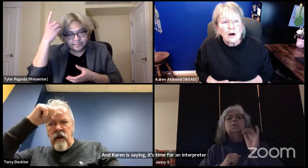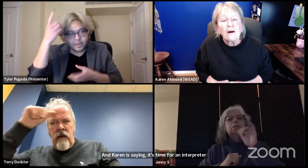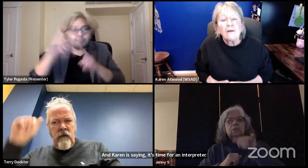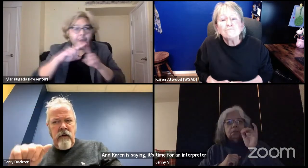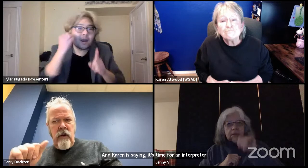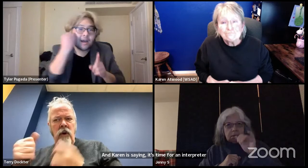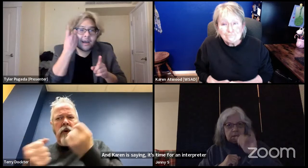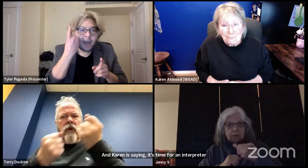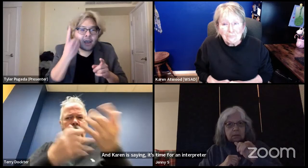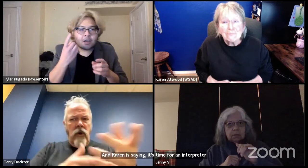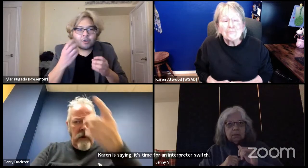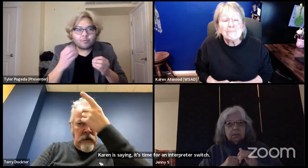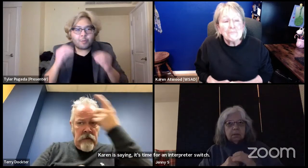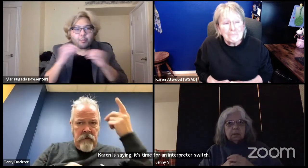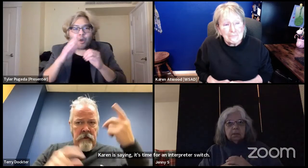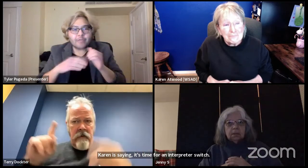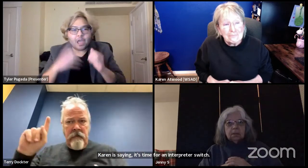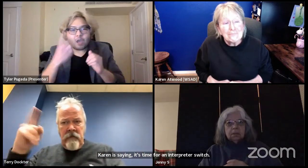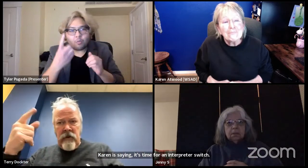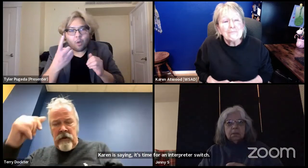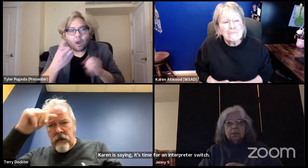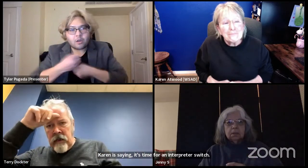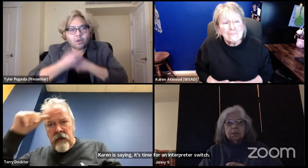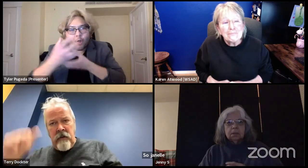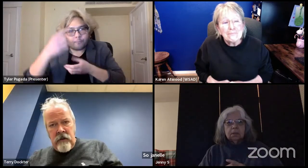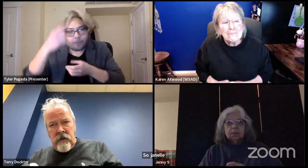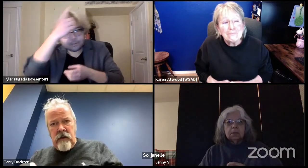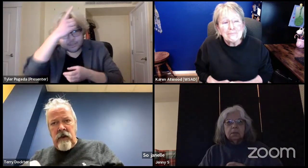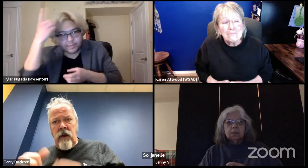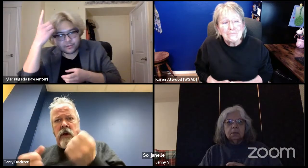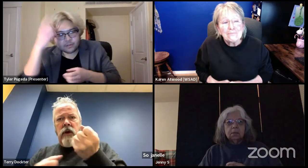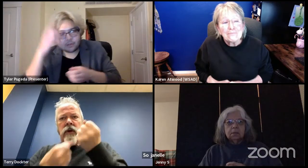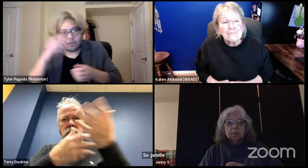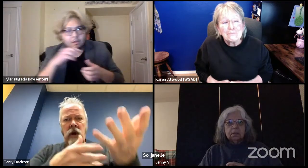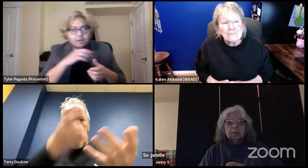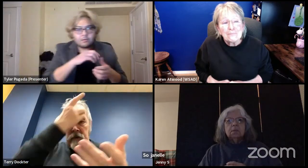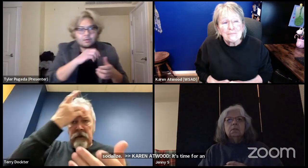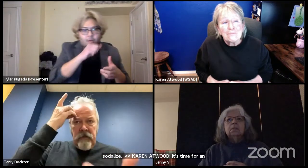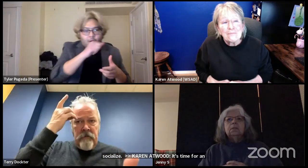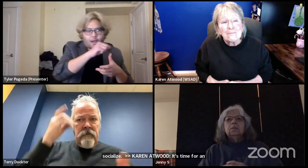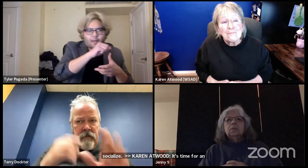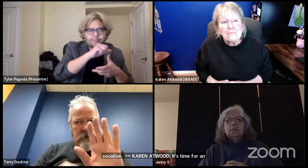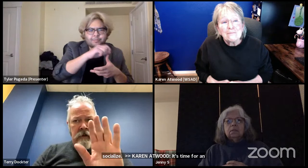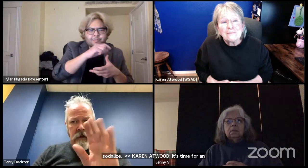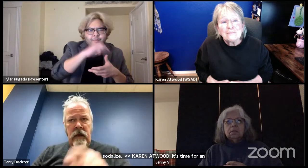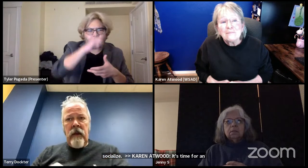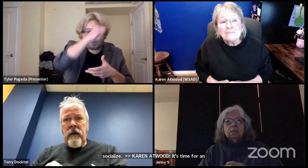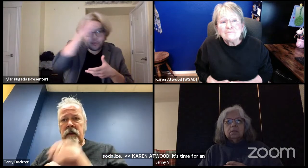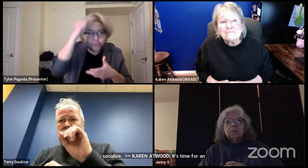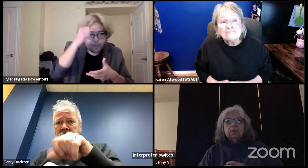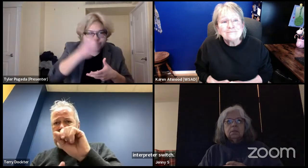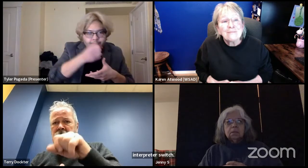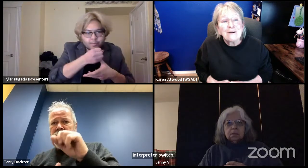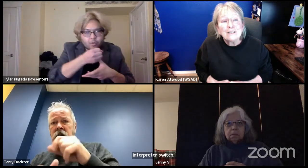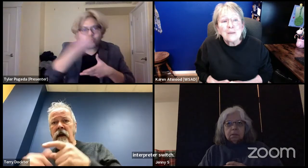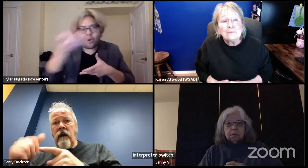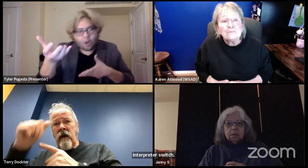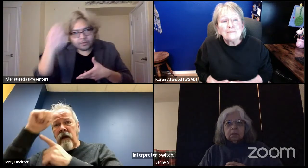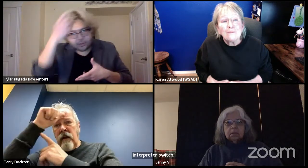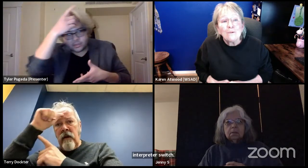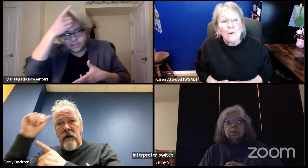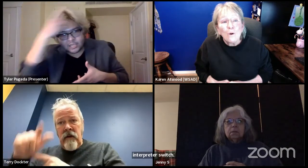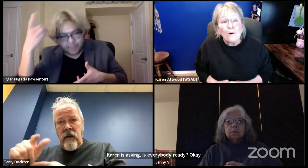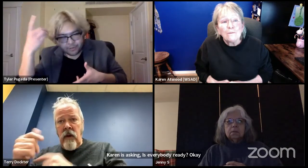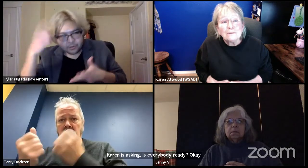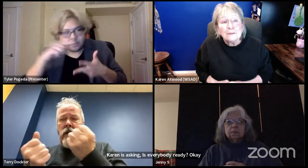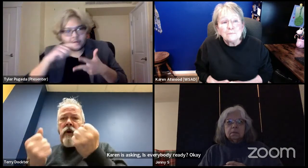there a correlation between the two or what? Tyler says, well, we know some causes for dementia, okay?